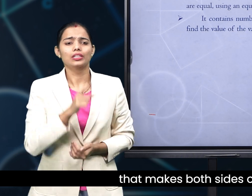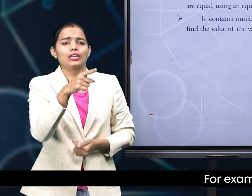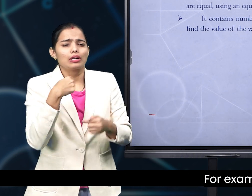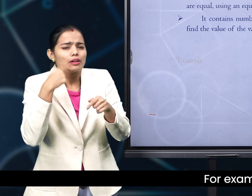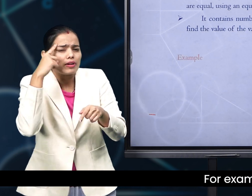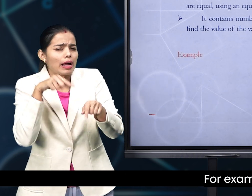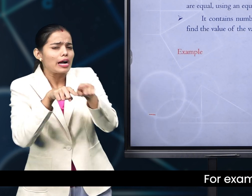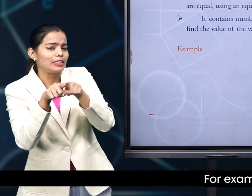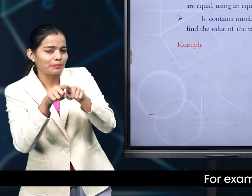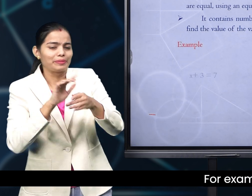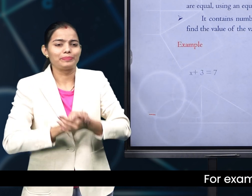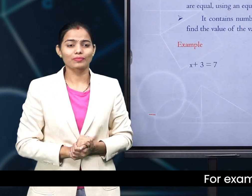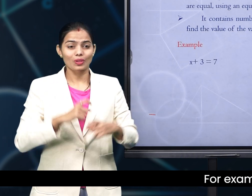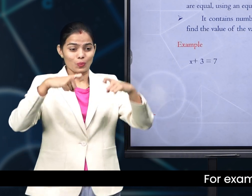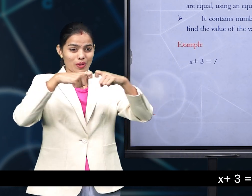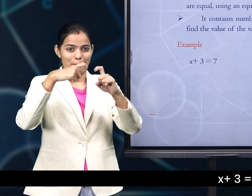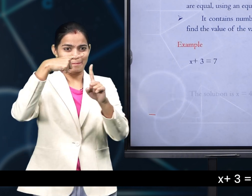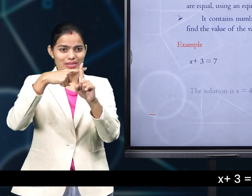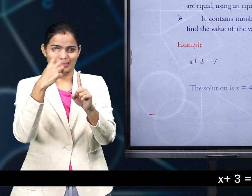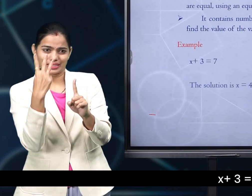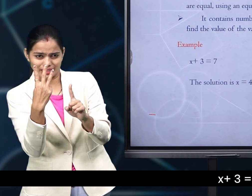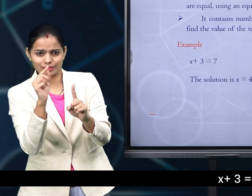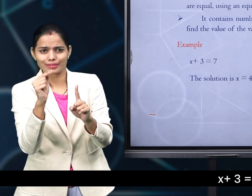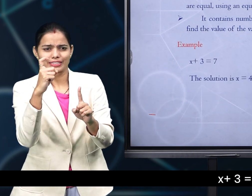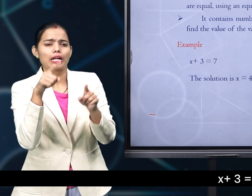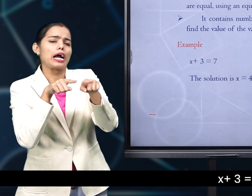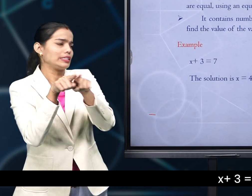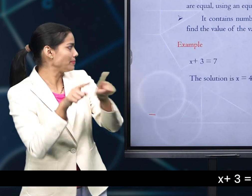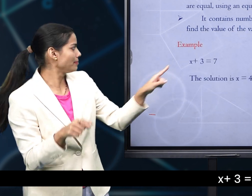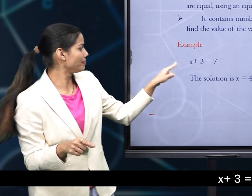For example, x plus 3 is equal to 7.